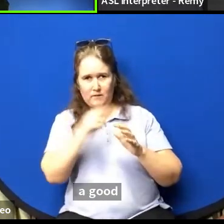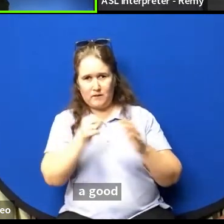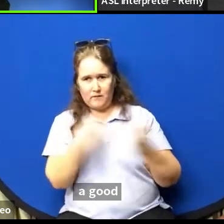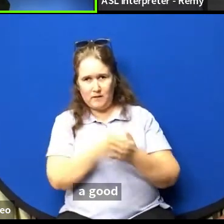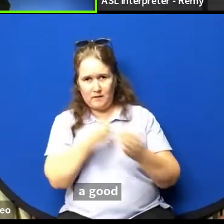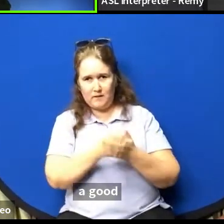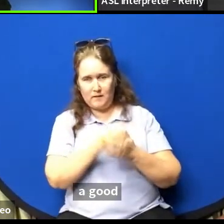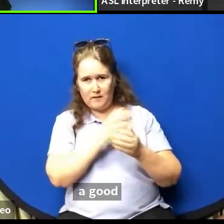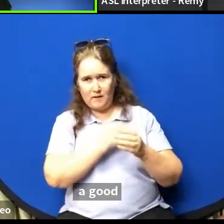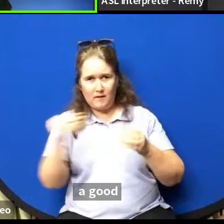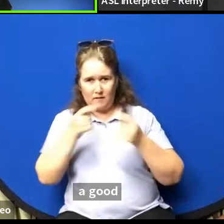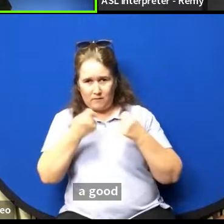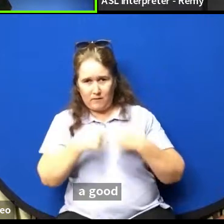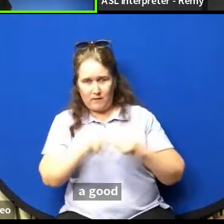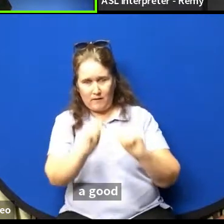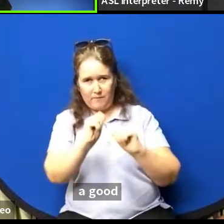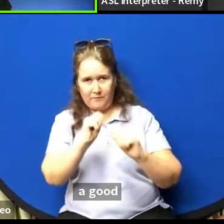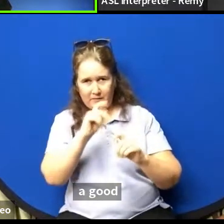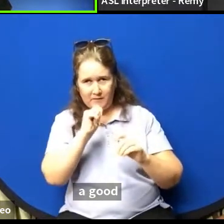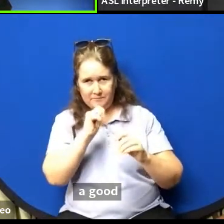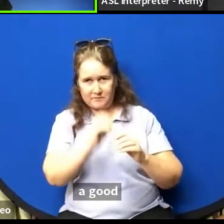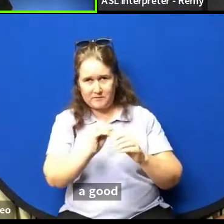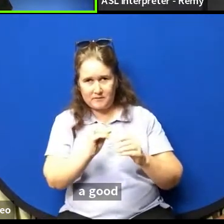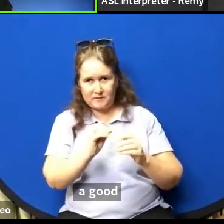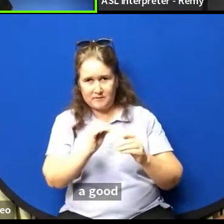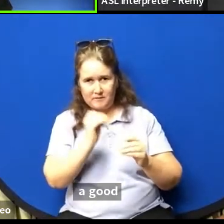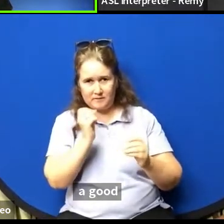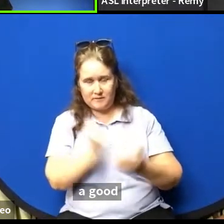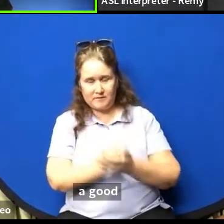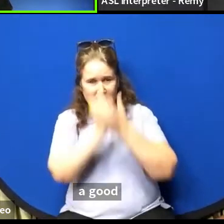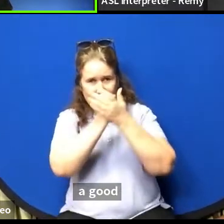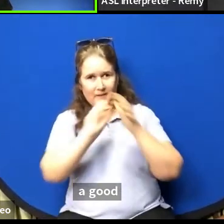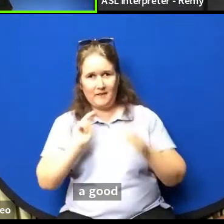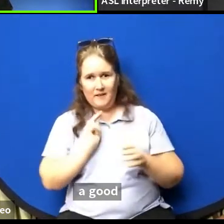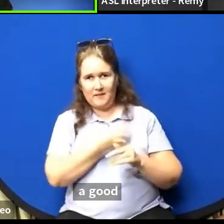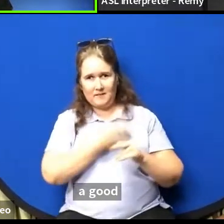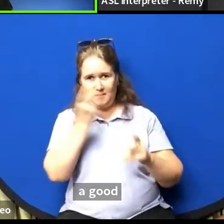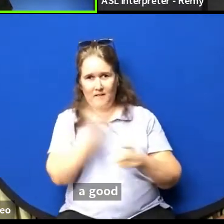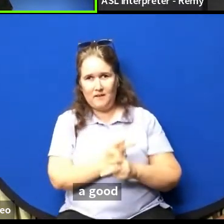and you're affecting our livelihood.